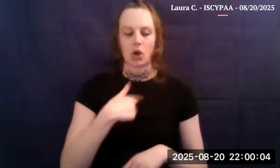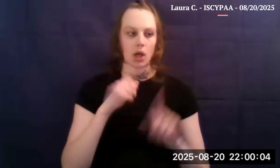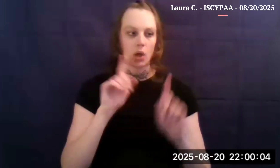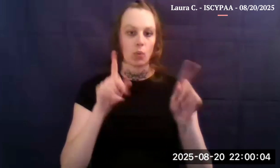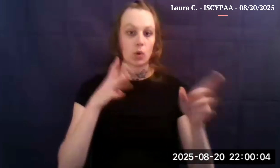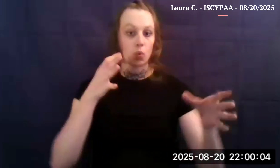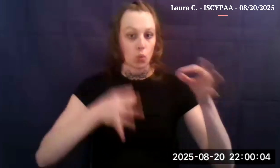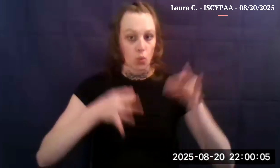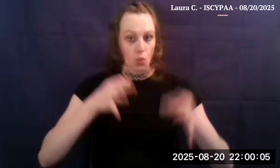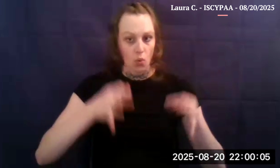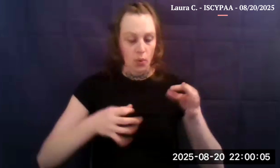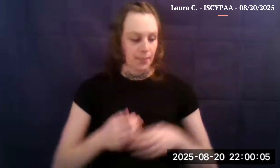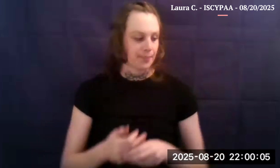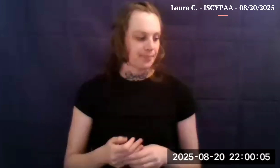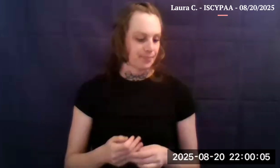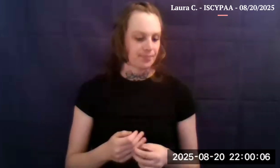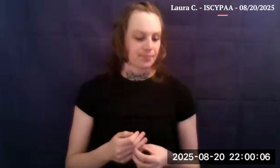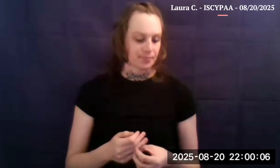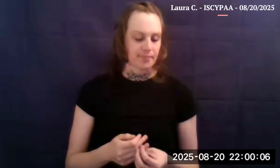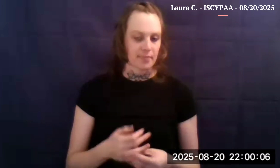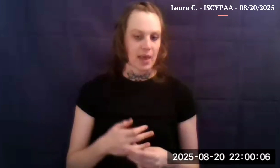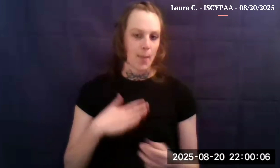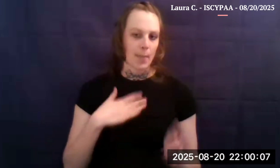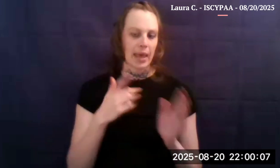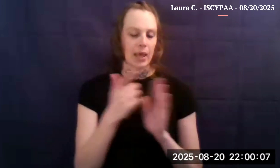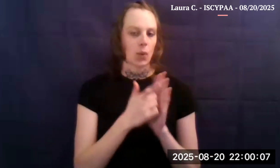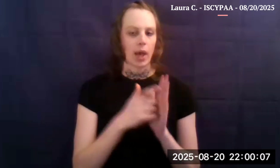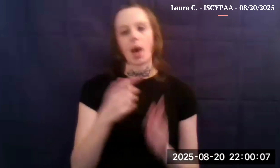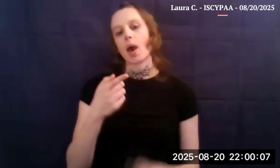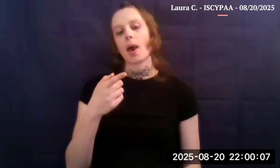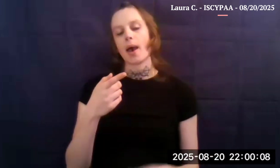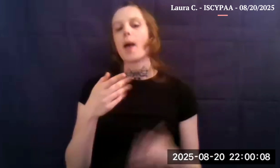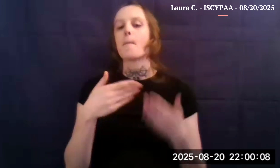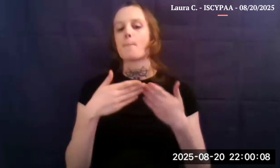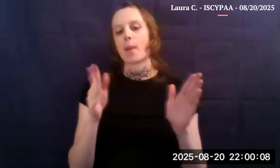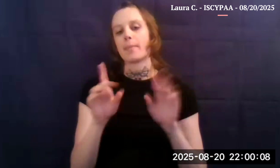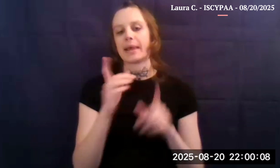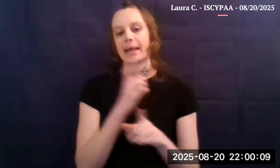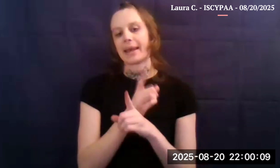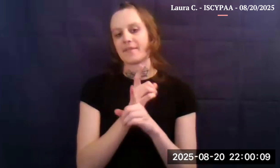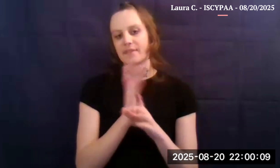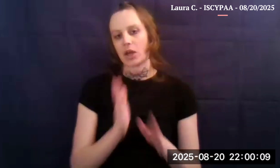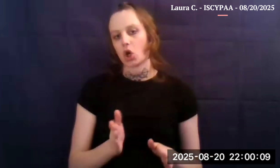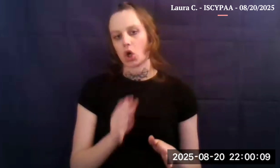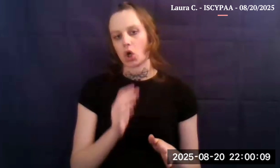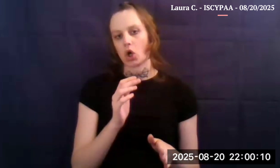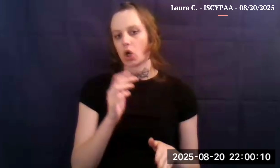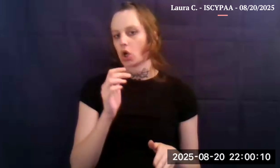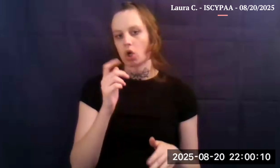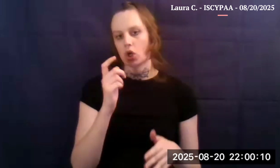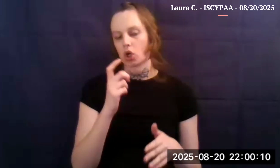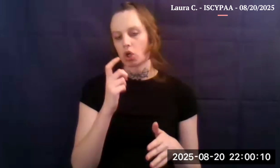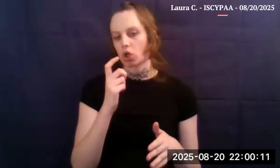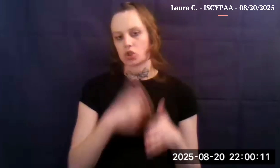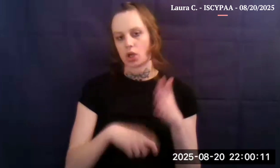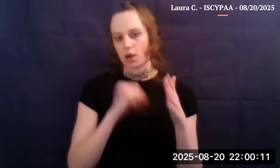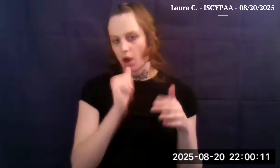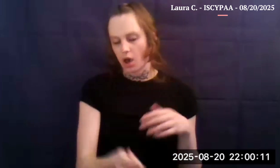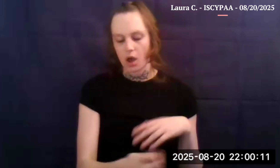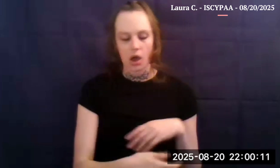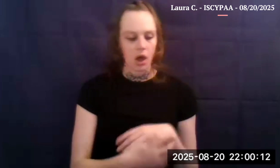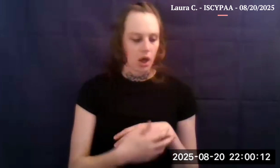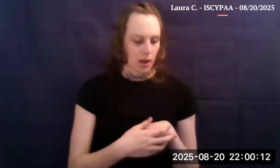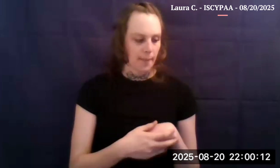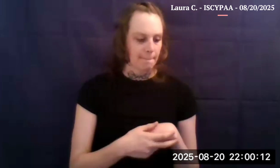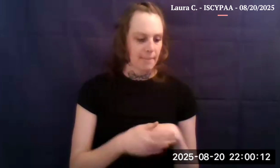I remember, so my public defender came to get me out of my cell to take me into the courtroom. And I remember, like, I sat there and